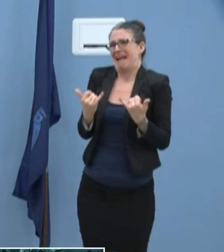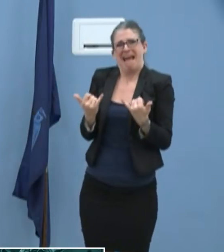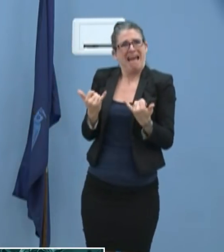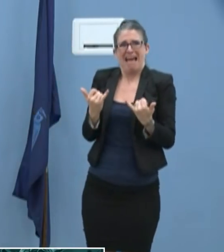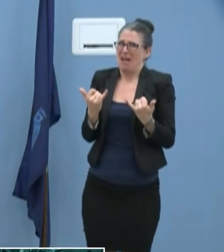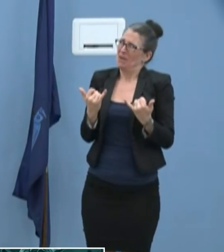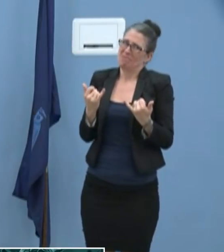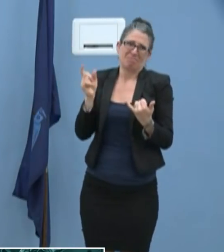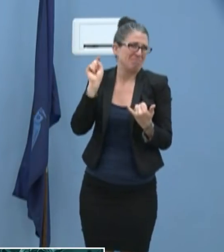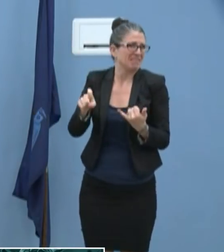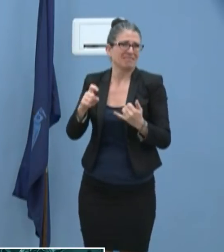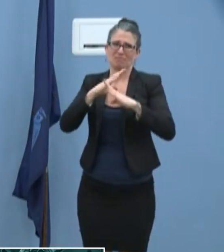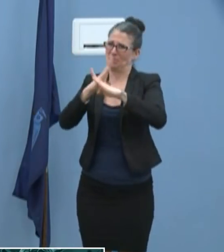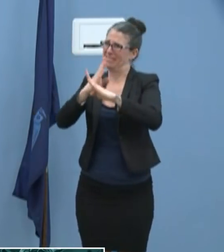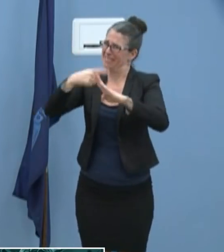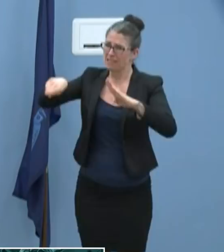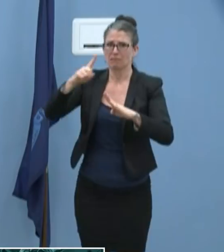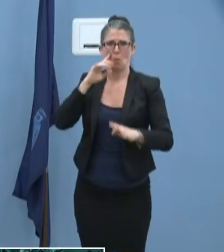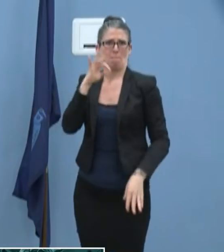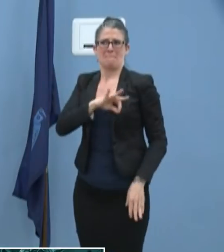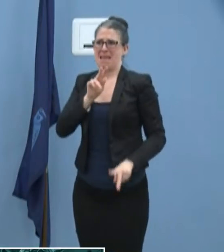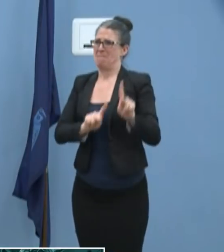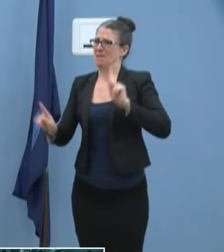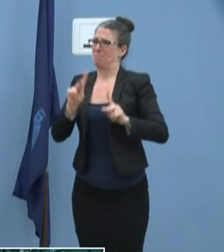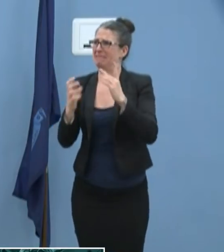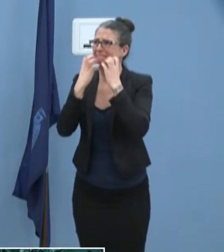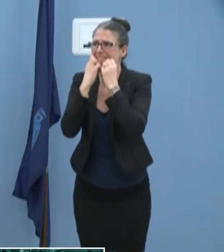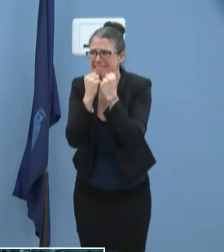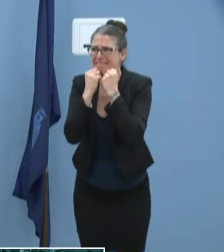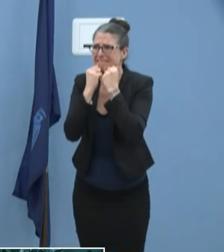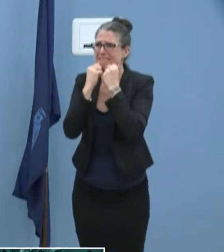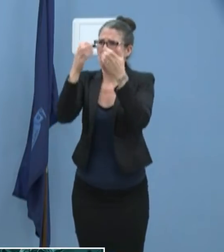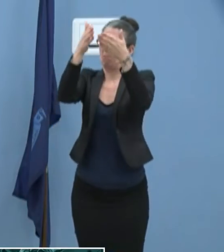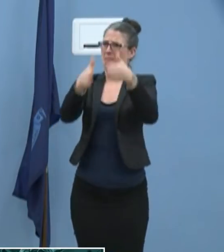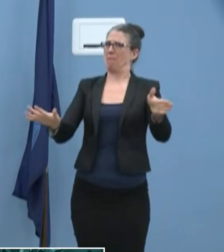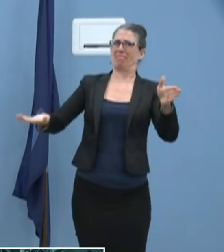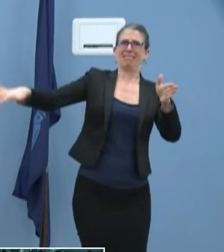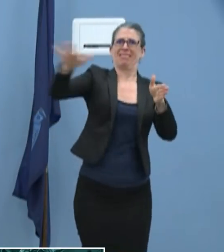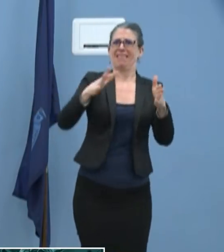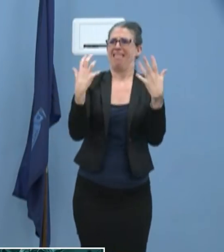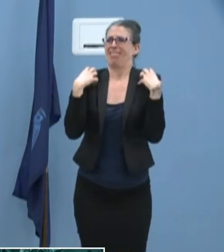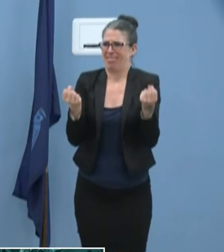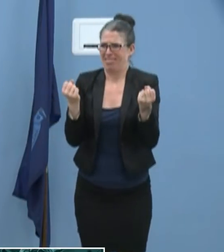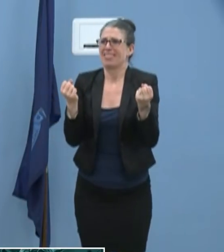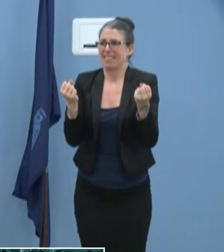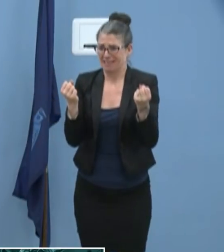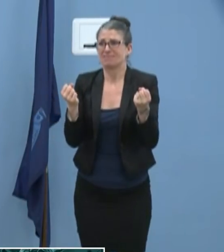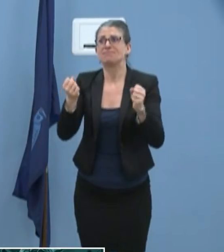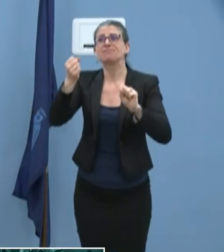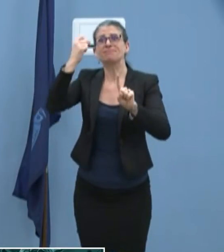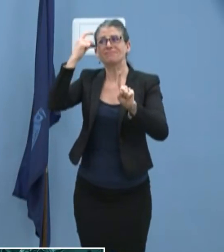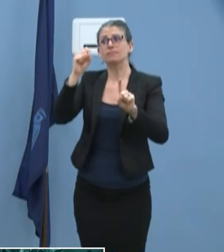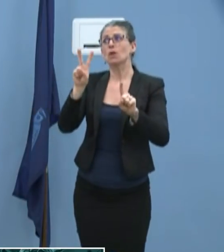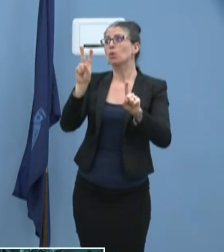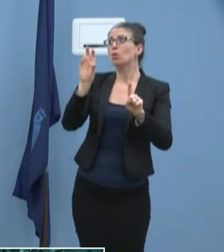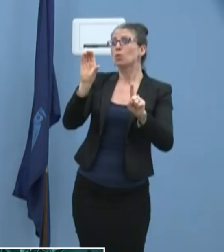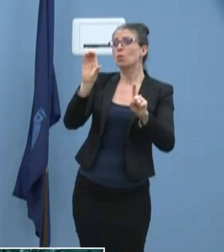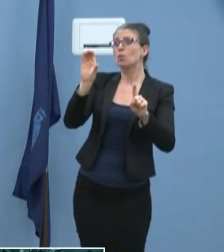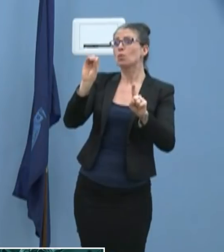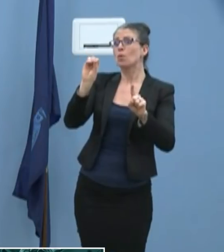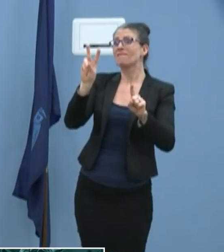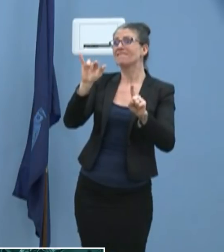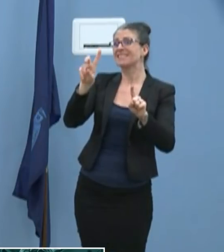our renowned restaurants and bars. However, COVID-19 continues to spread across Maine.